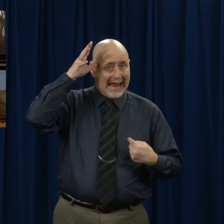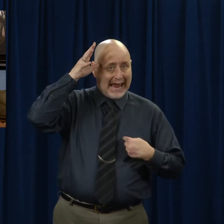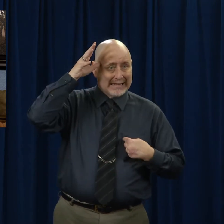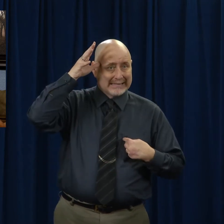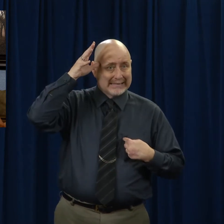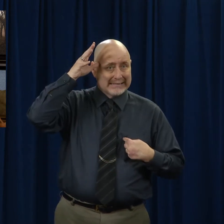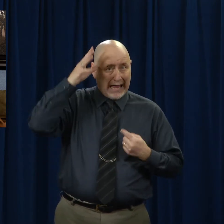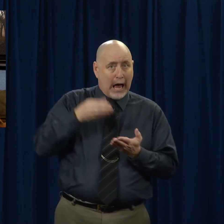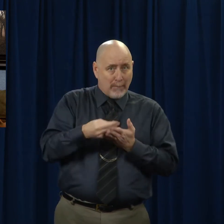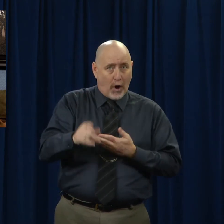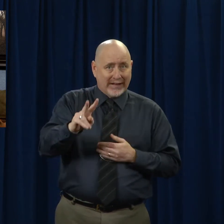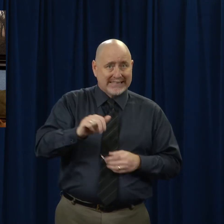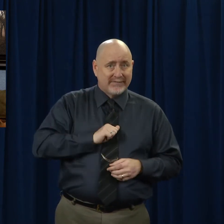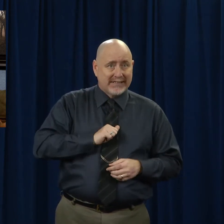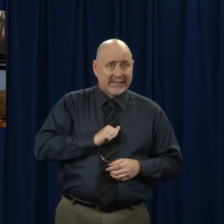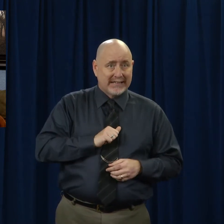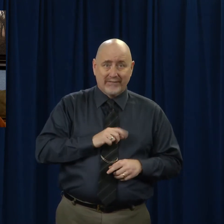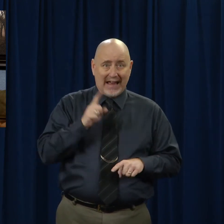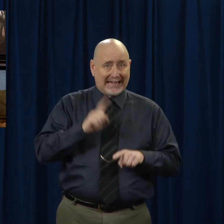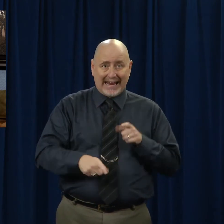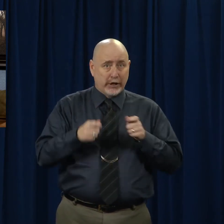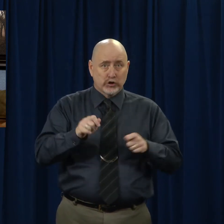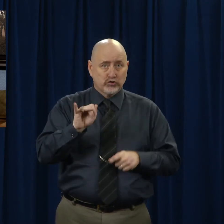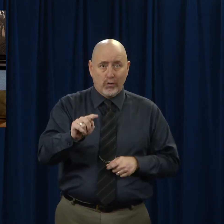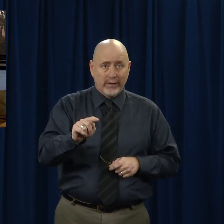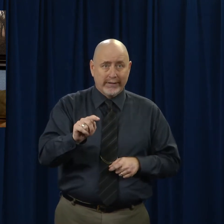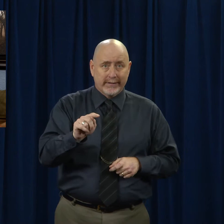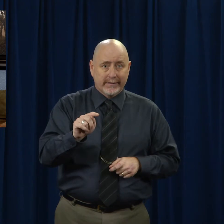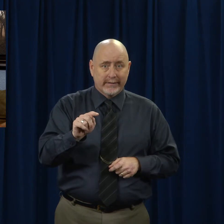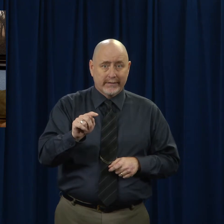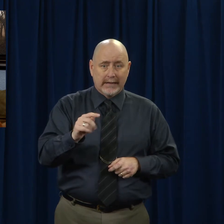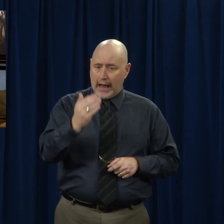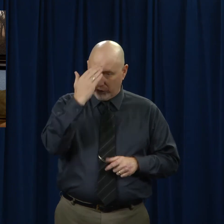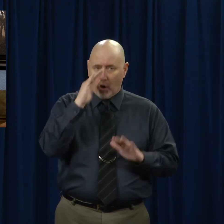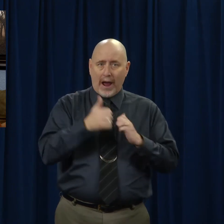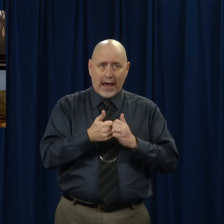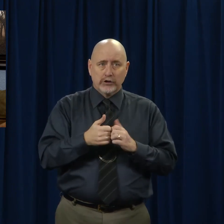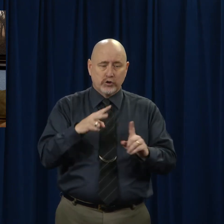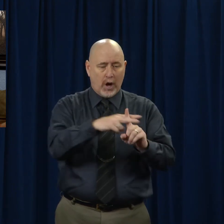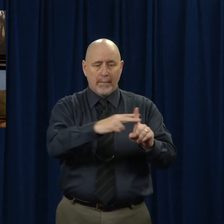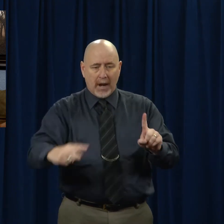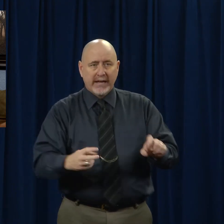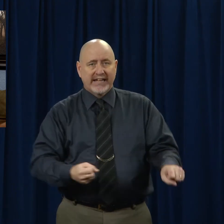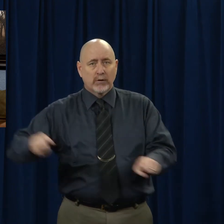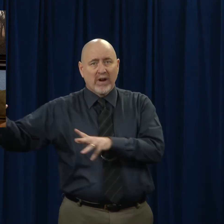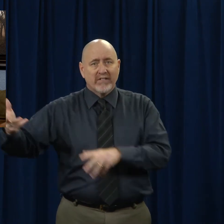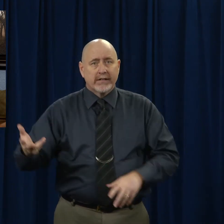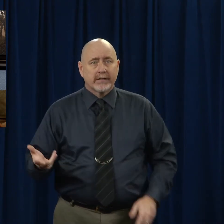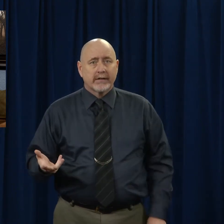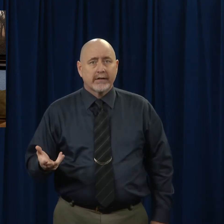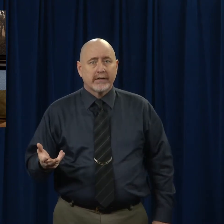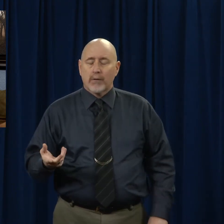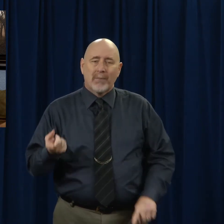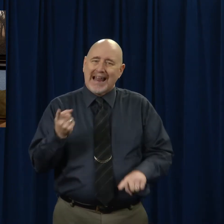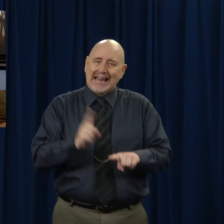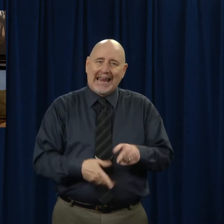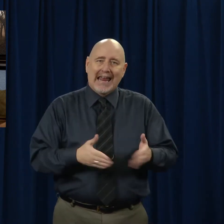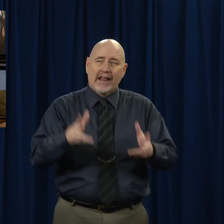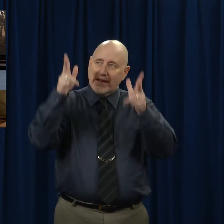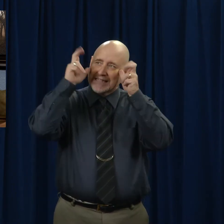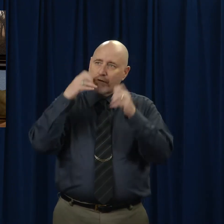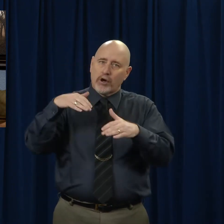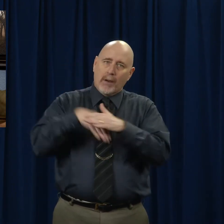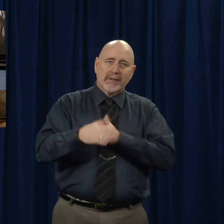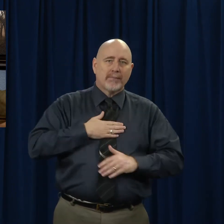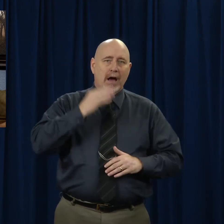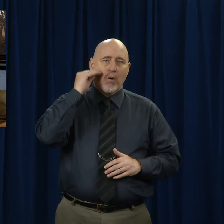Dad. I bought that television. If I can't control it, I know how to unplug it and get rid of it. But I can't let the devil